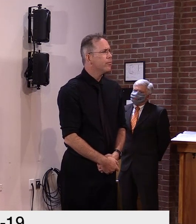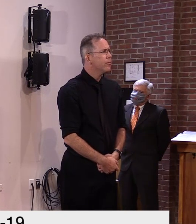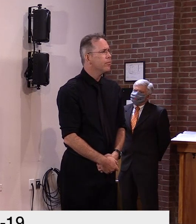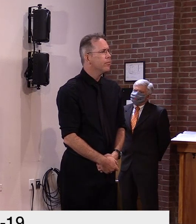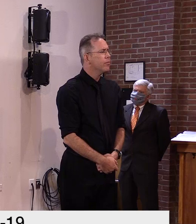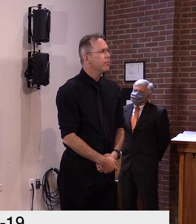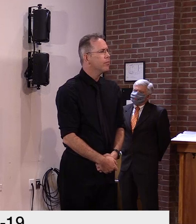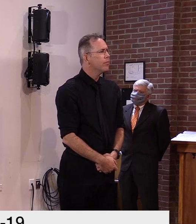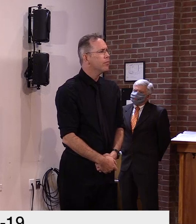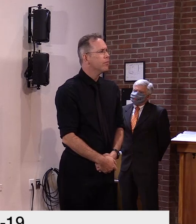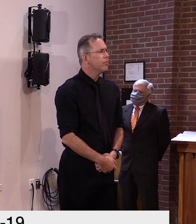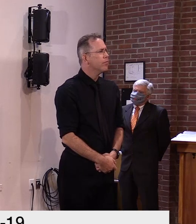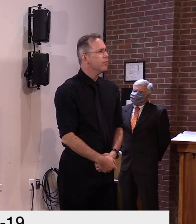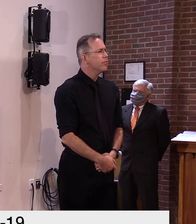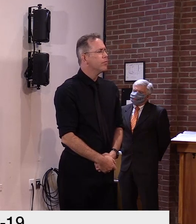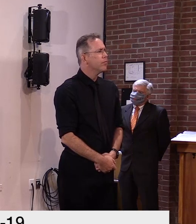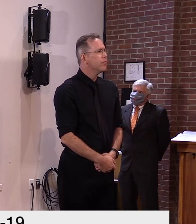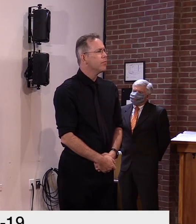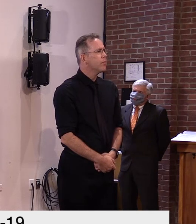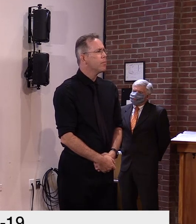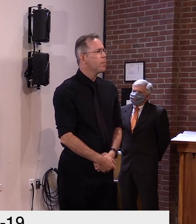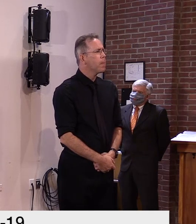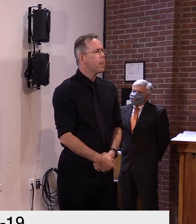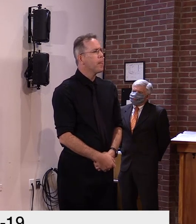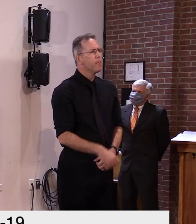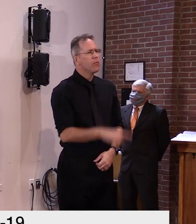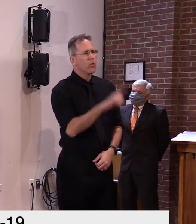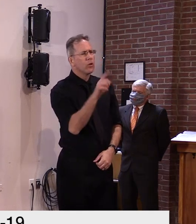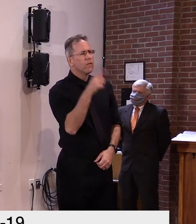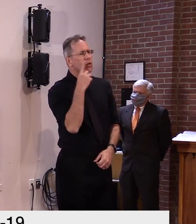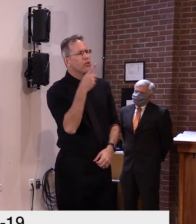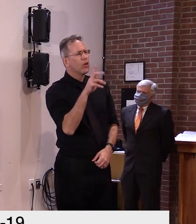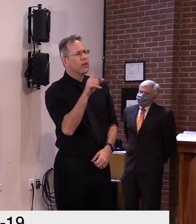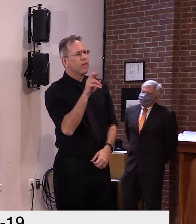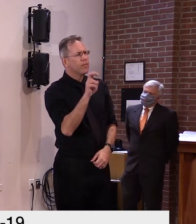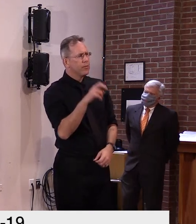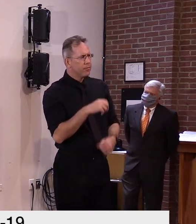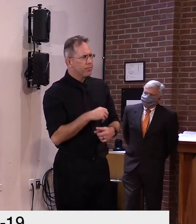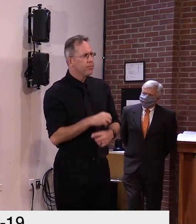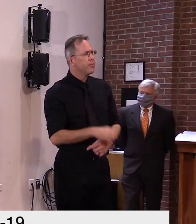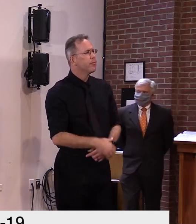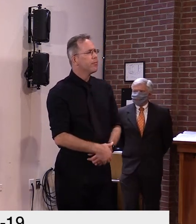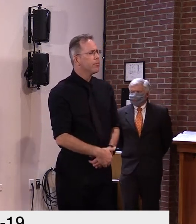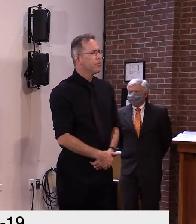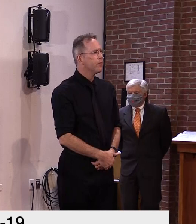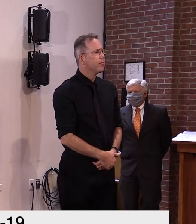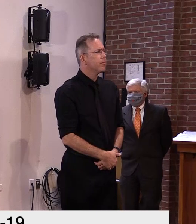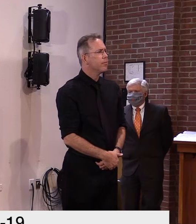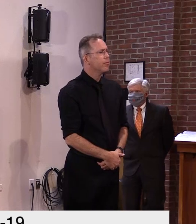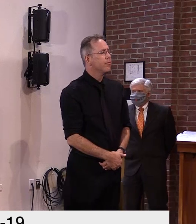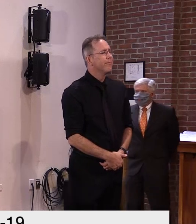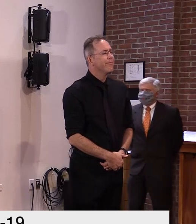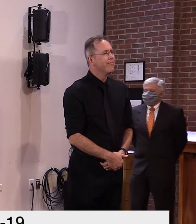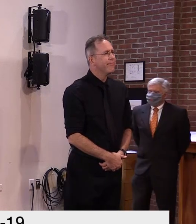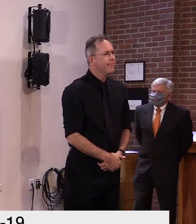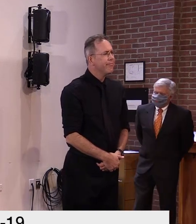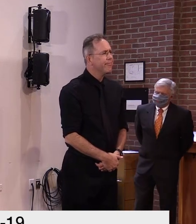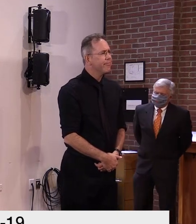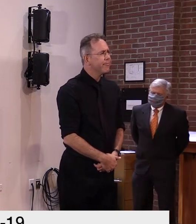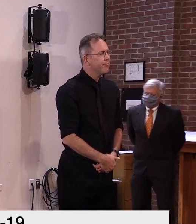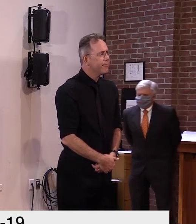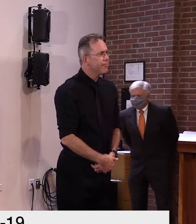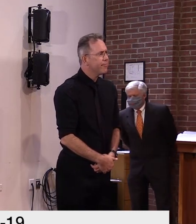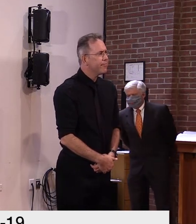Dr. Levine about the Vermont Air Guard. I didn't hear that those cases